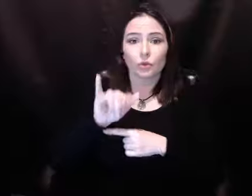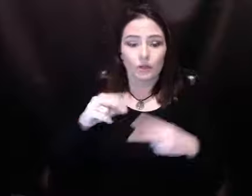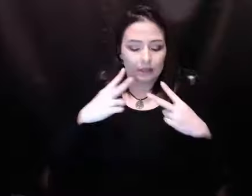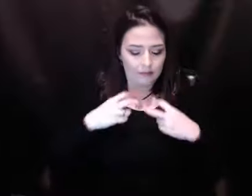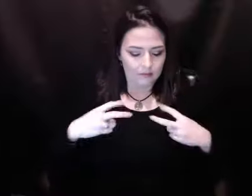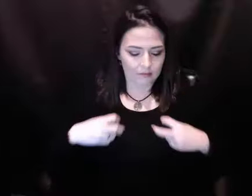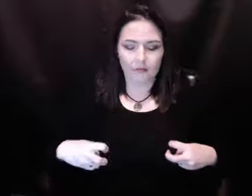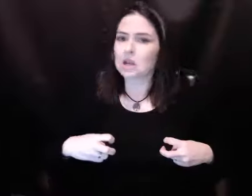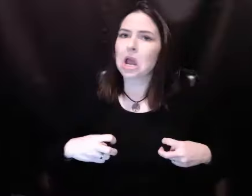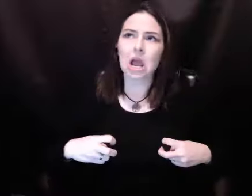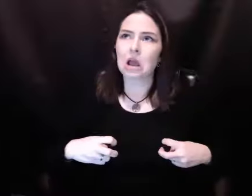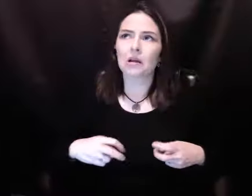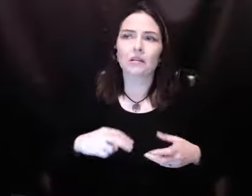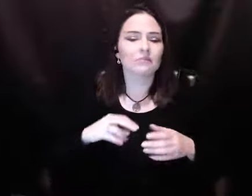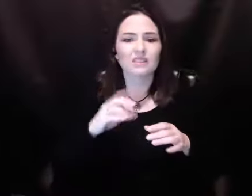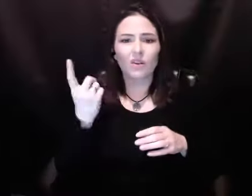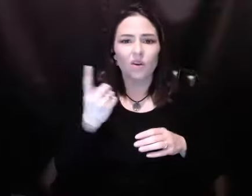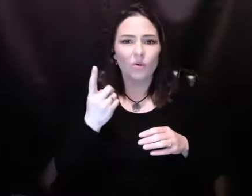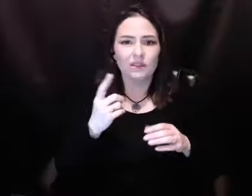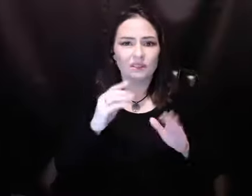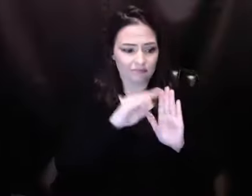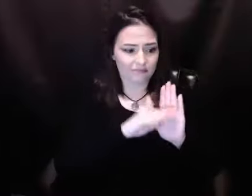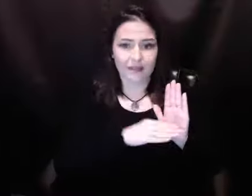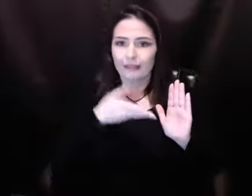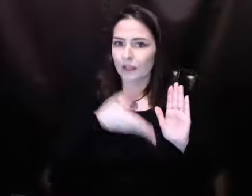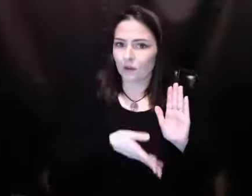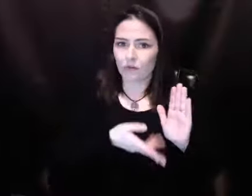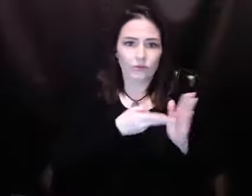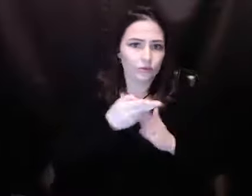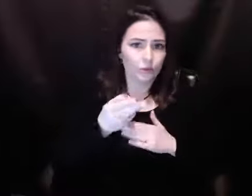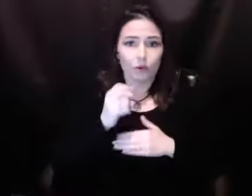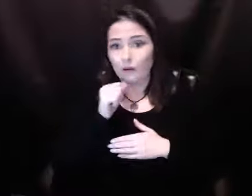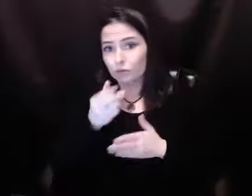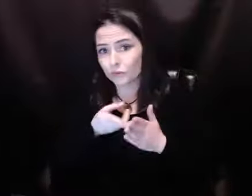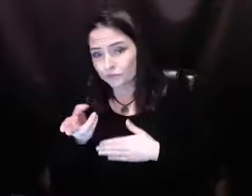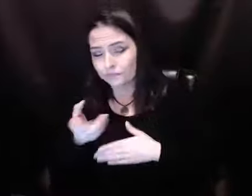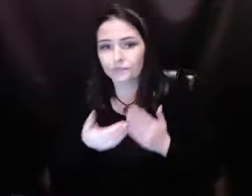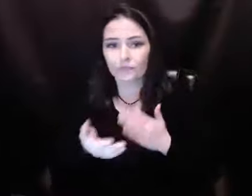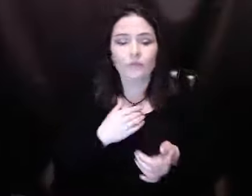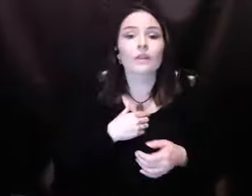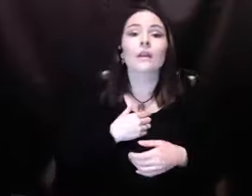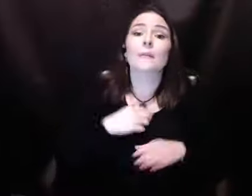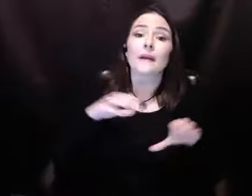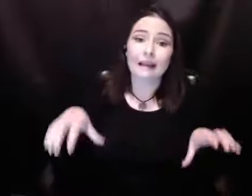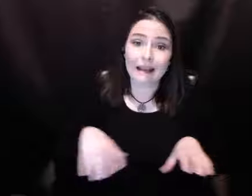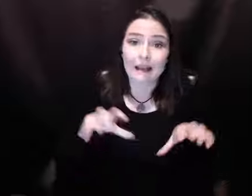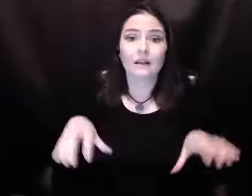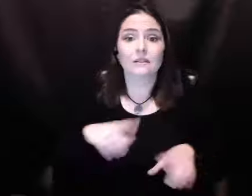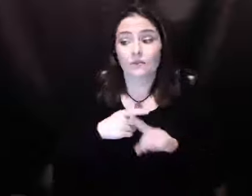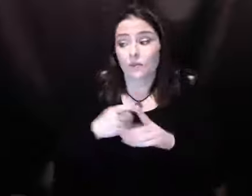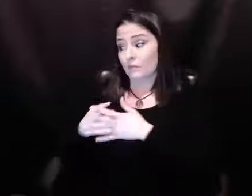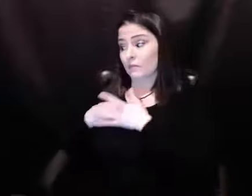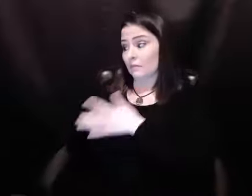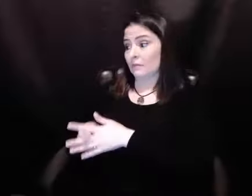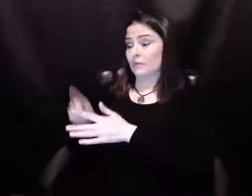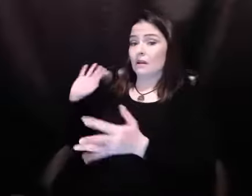word fearless for me was about being honest and looking at what part I play and then taking responsibility. Step